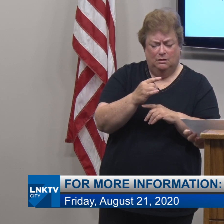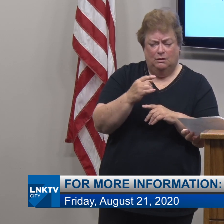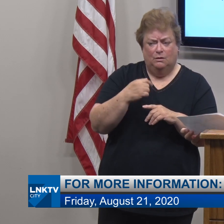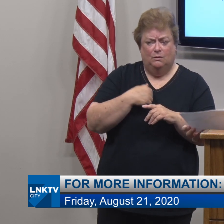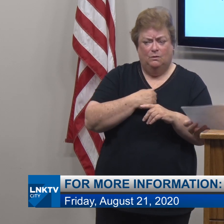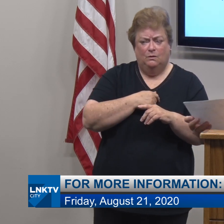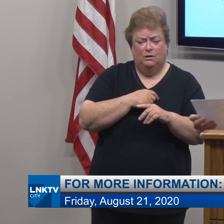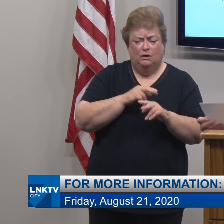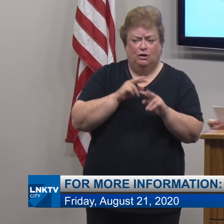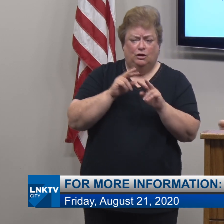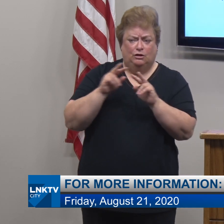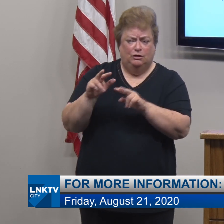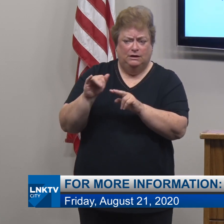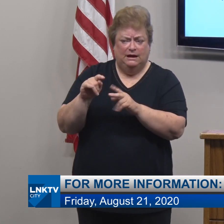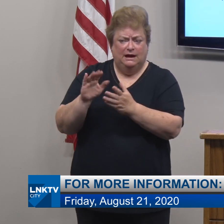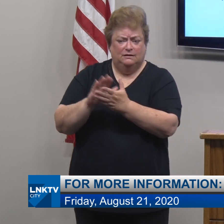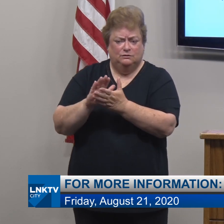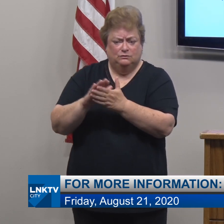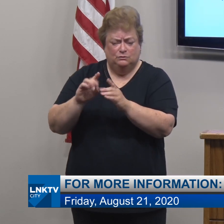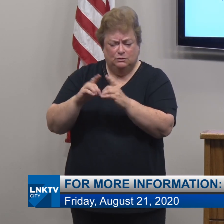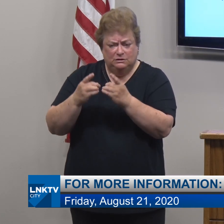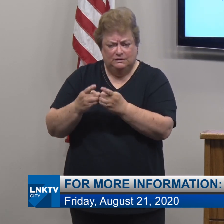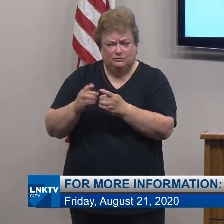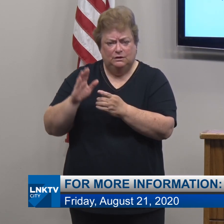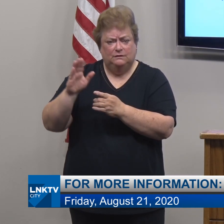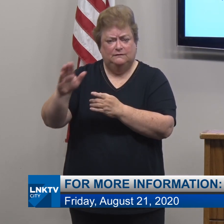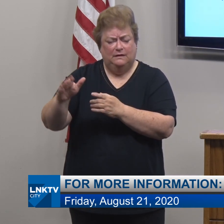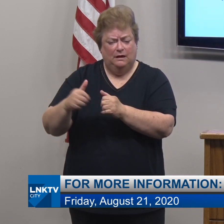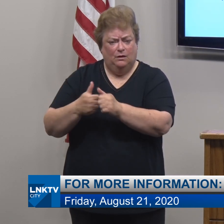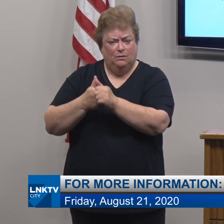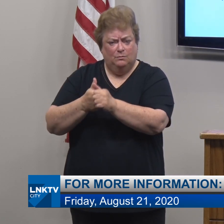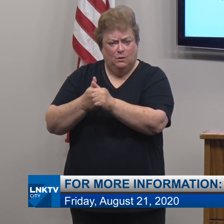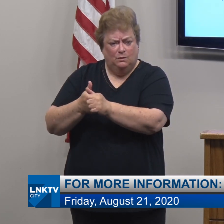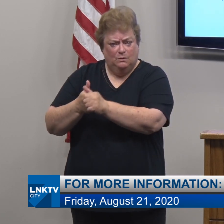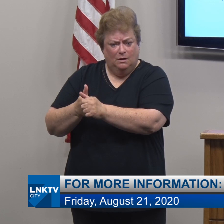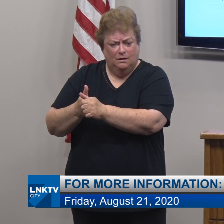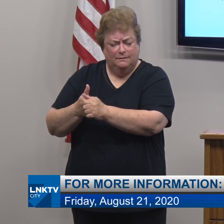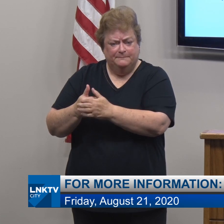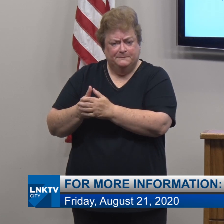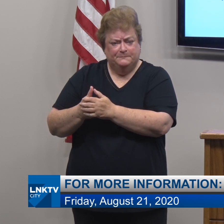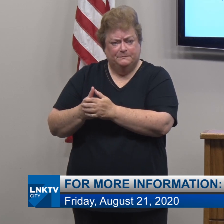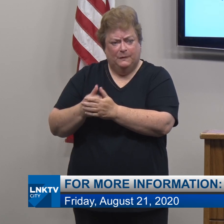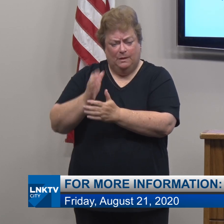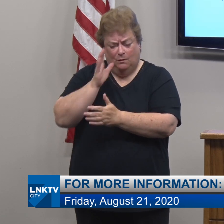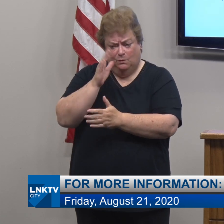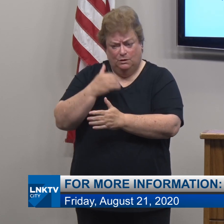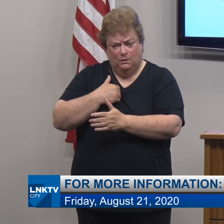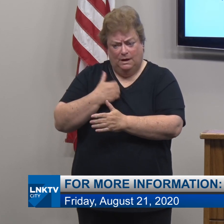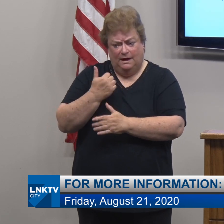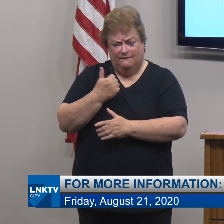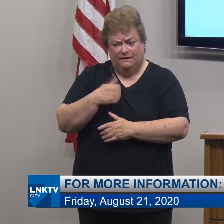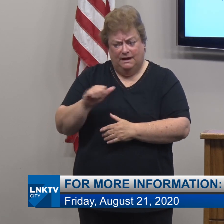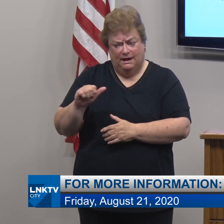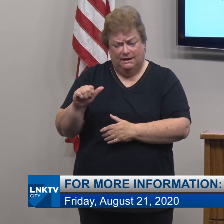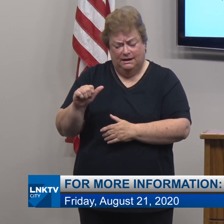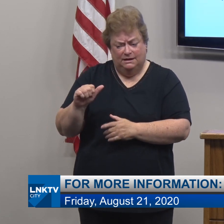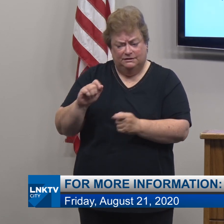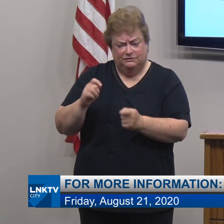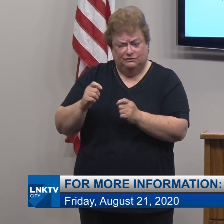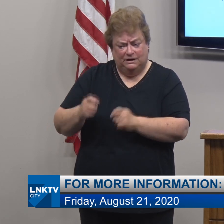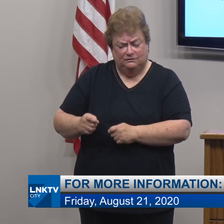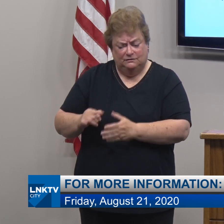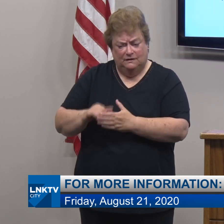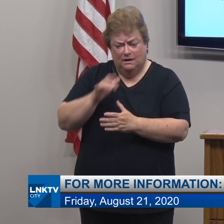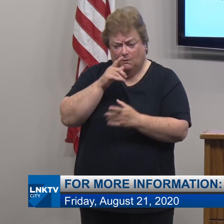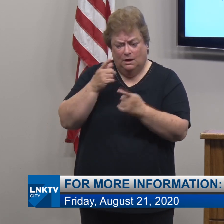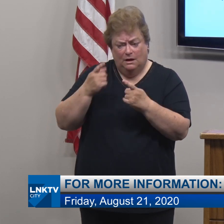their protocol and to that, but are there any other changes that come with returning to yellow for Lincoln and